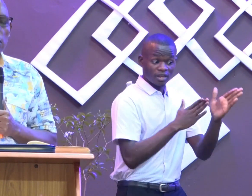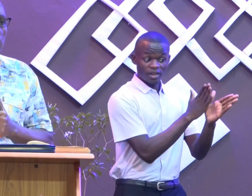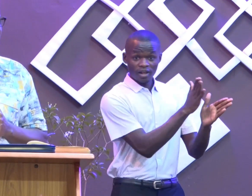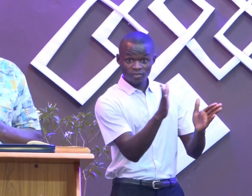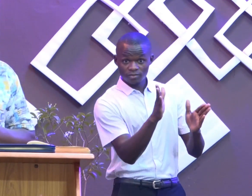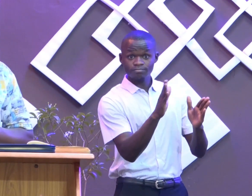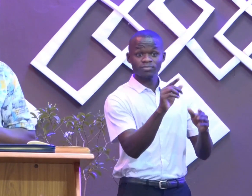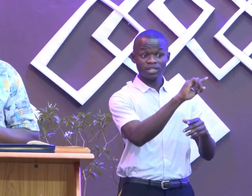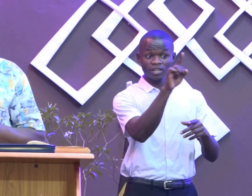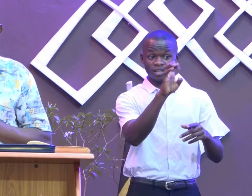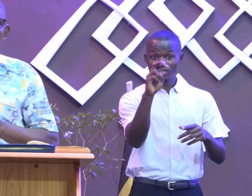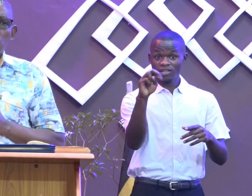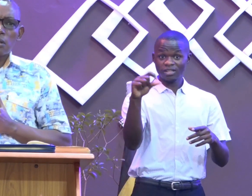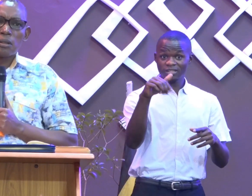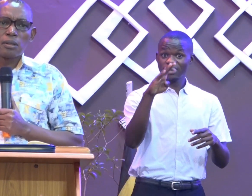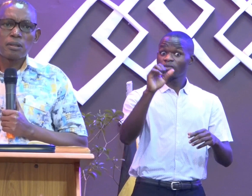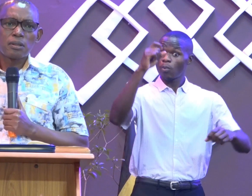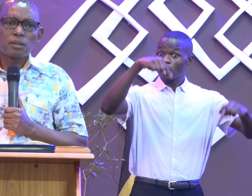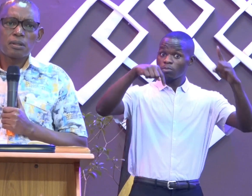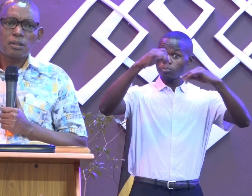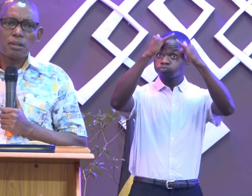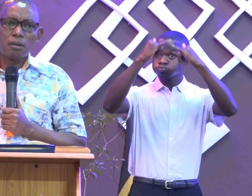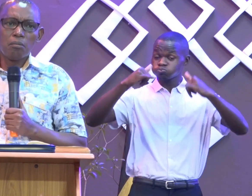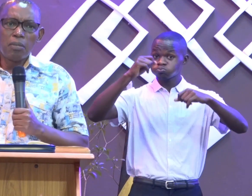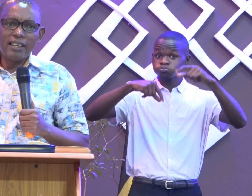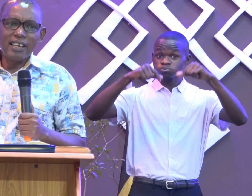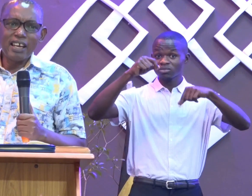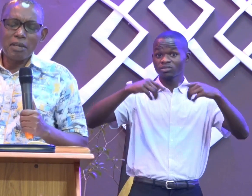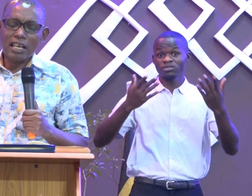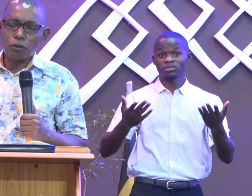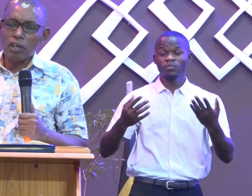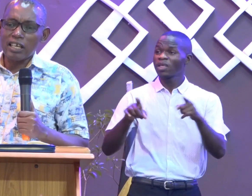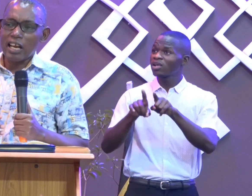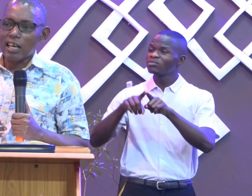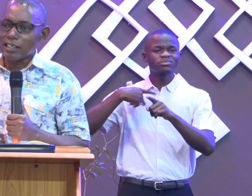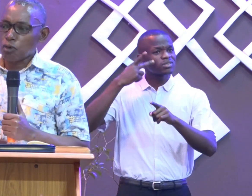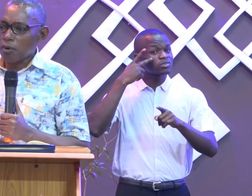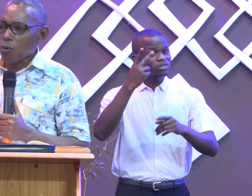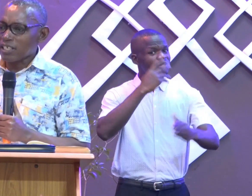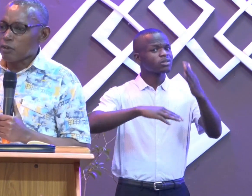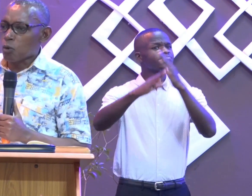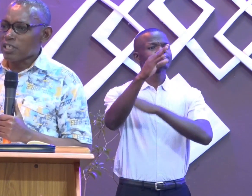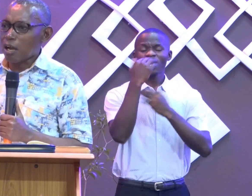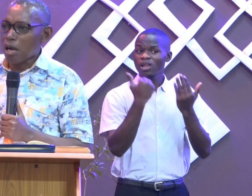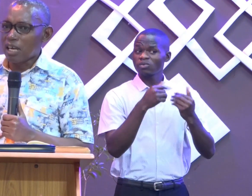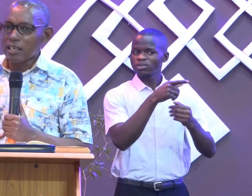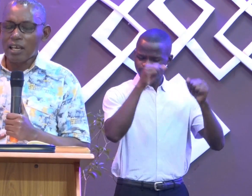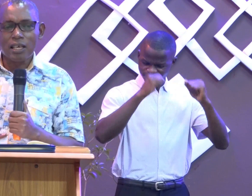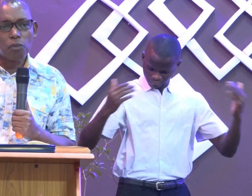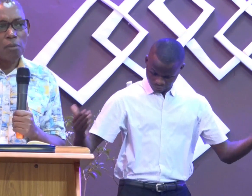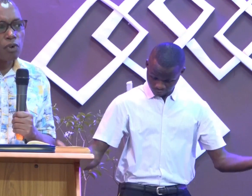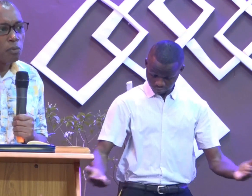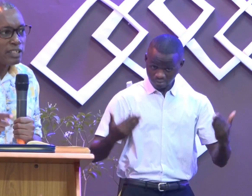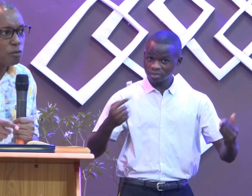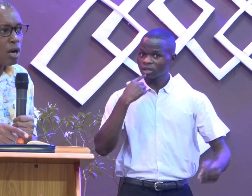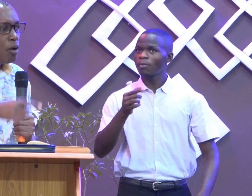ever resided at his place in Zengebe in a thatched house that was draining. Mbadde ndabye Katonda ddala nga nsobola wakiri okwezaamu amaanyi nenga